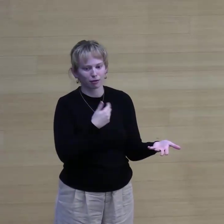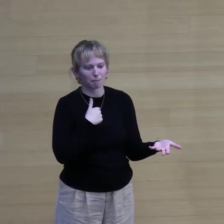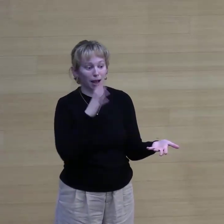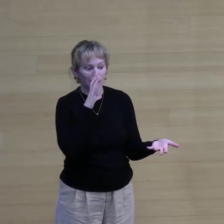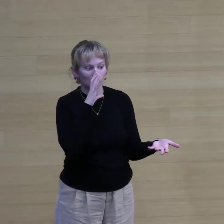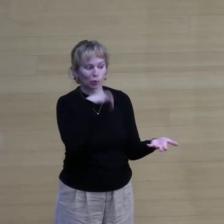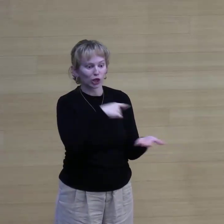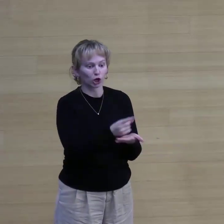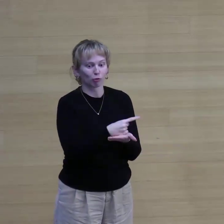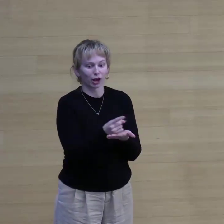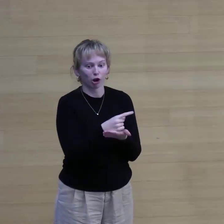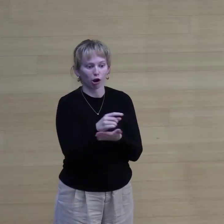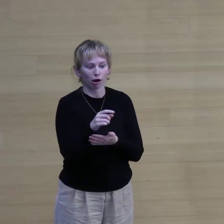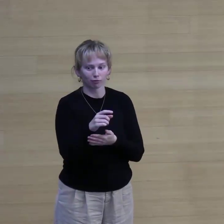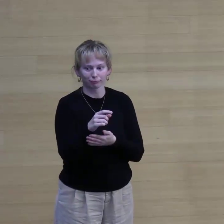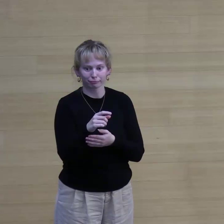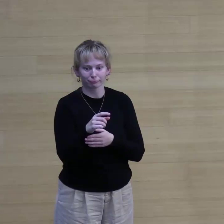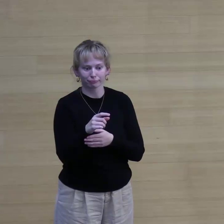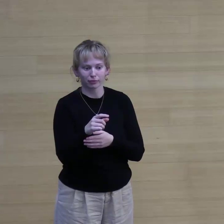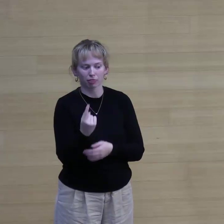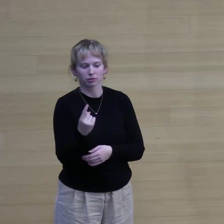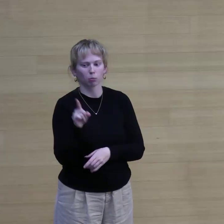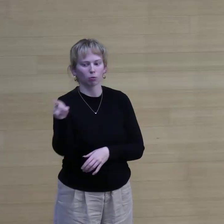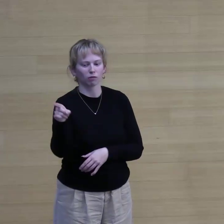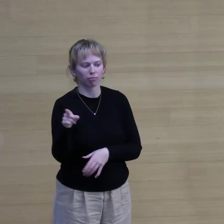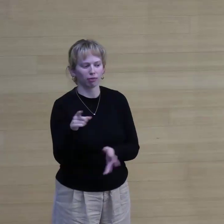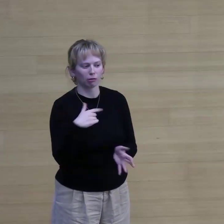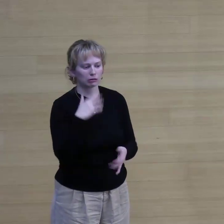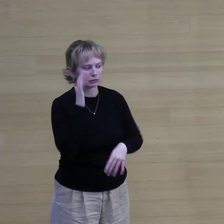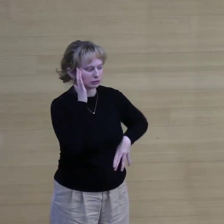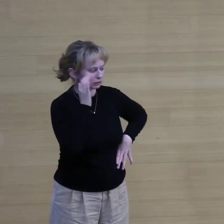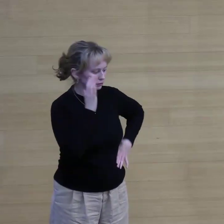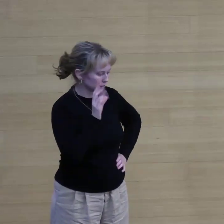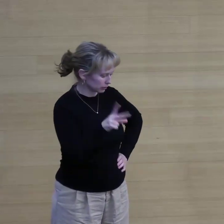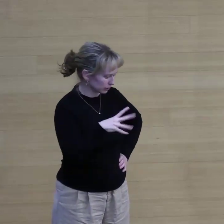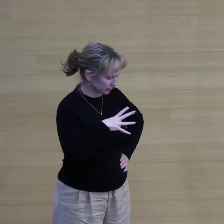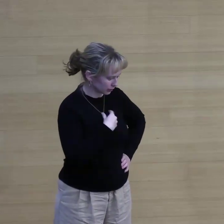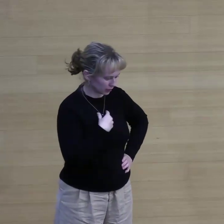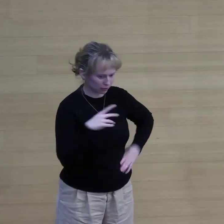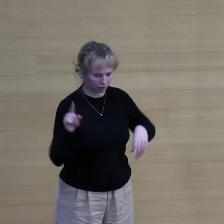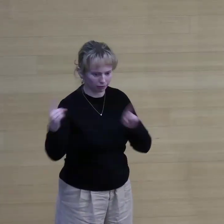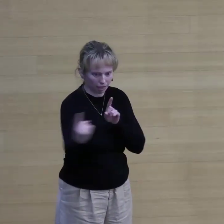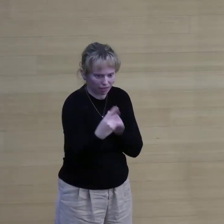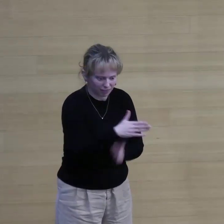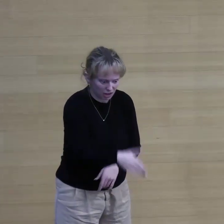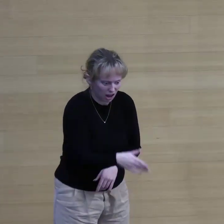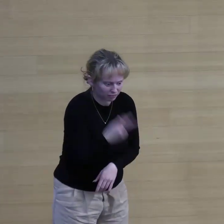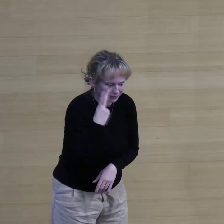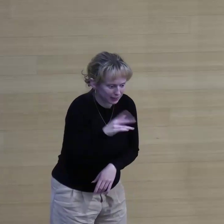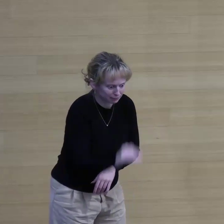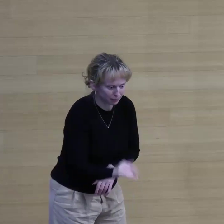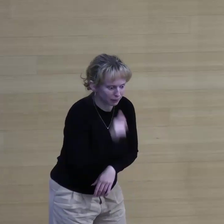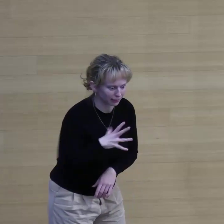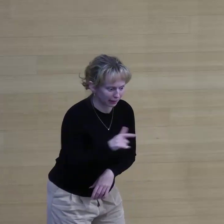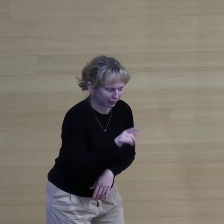went off as a disabled person, where I'm like, oh, there's somebody over there. Oh gosh, here it comes. And as it comes over, it's like, I've never seen a little lady like you